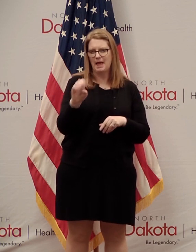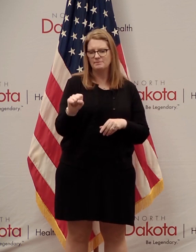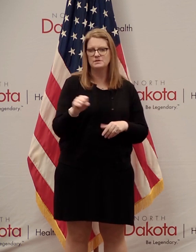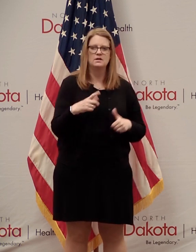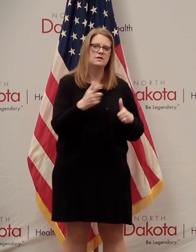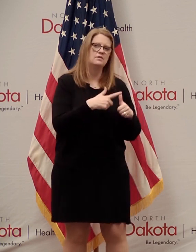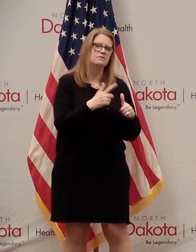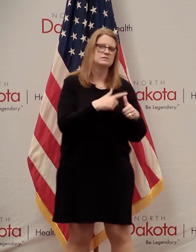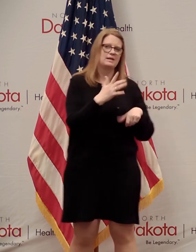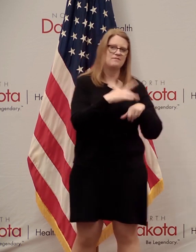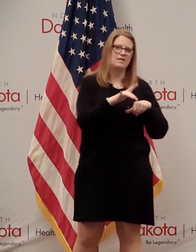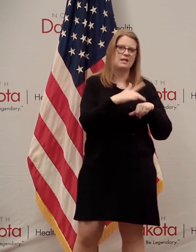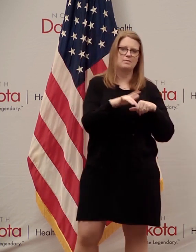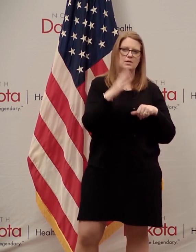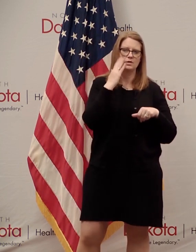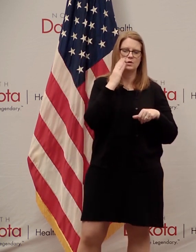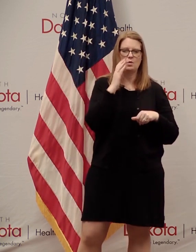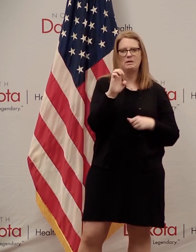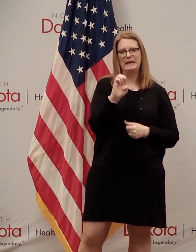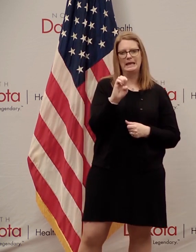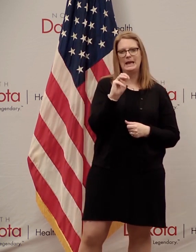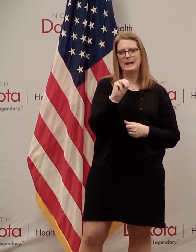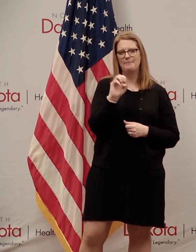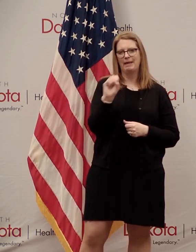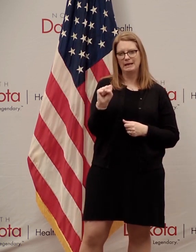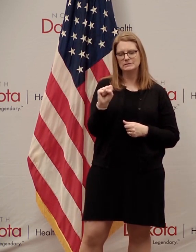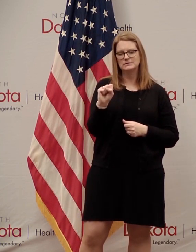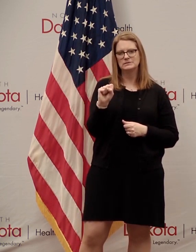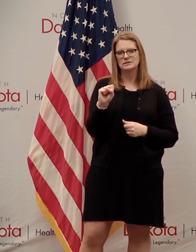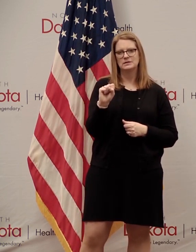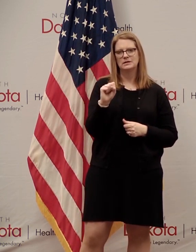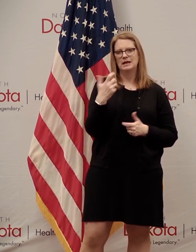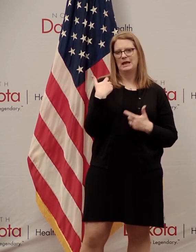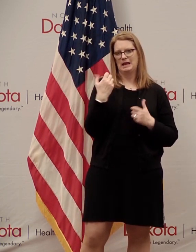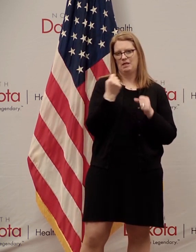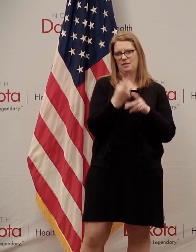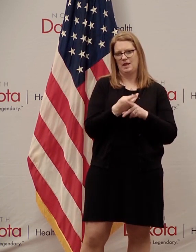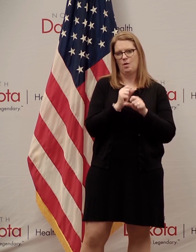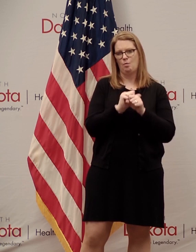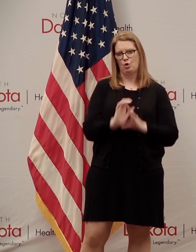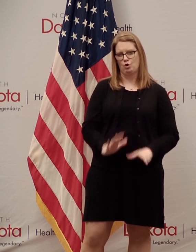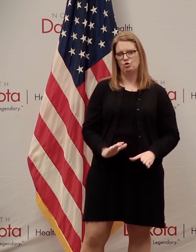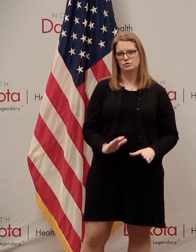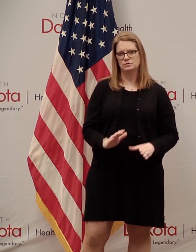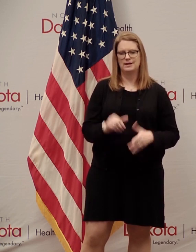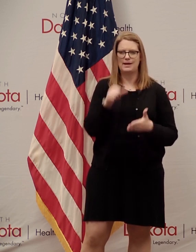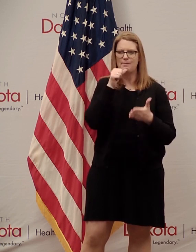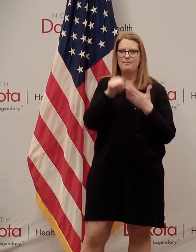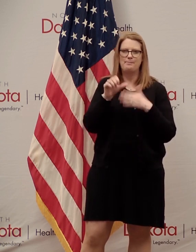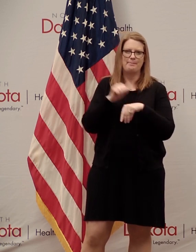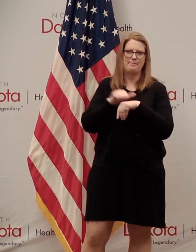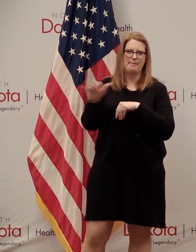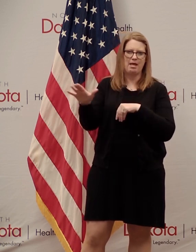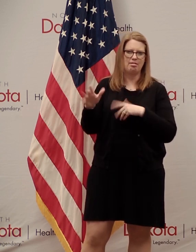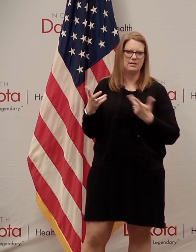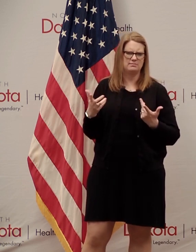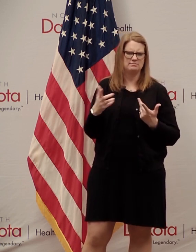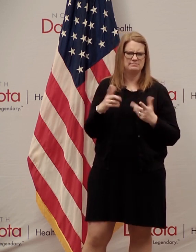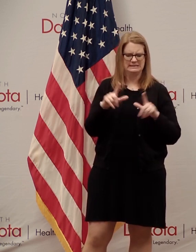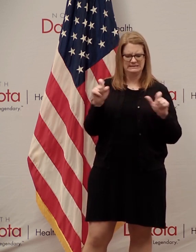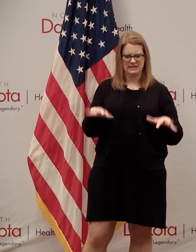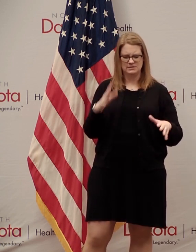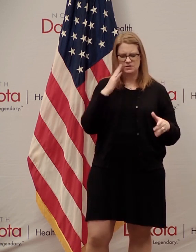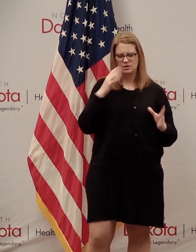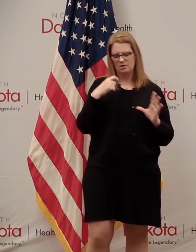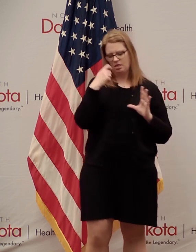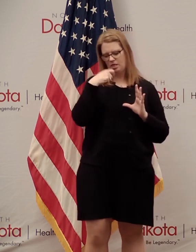for frontline EMS and healthcare workers. So, while it is a take it at